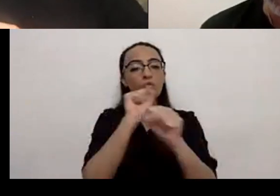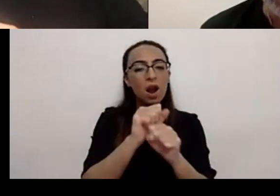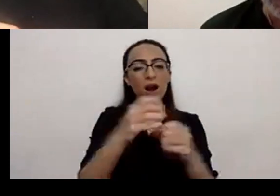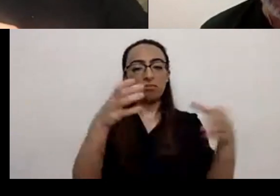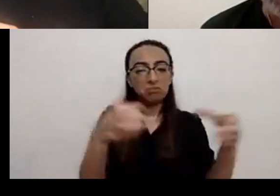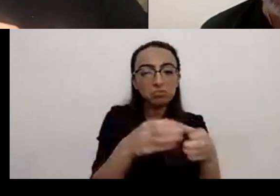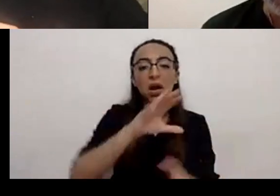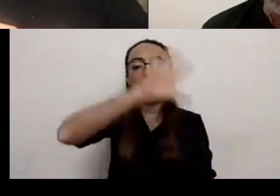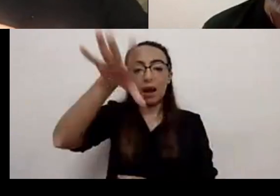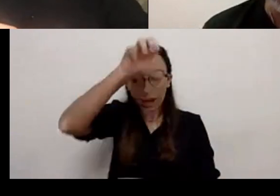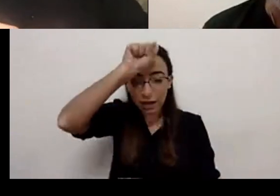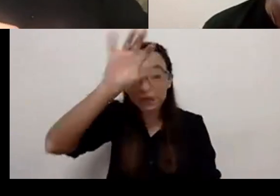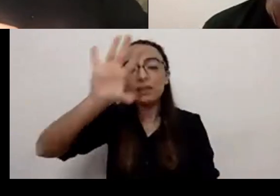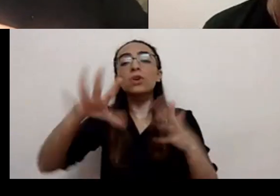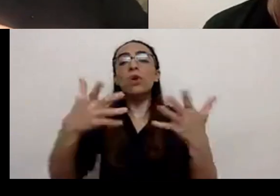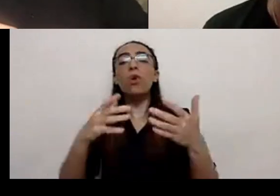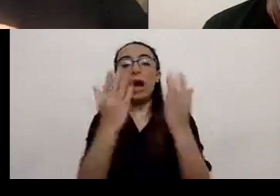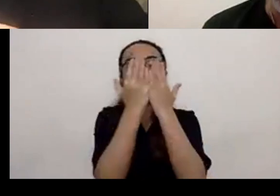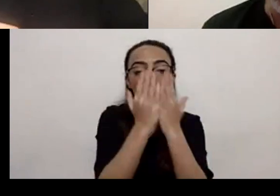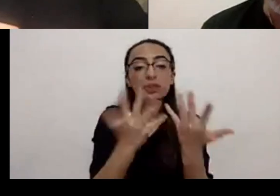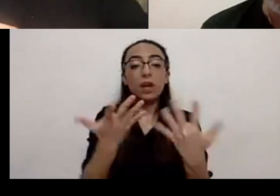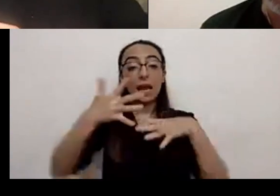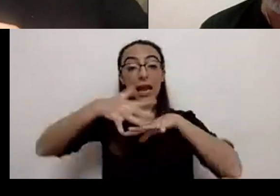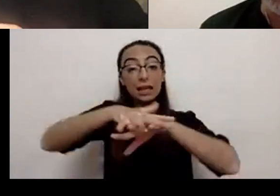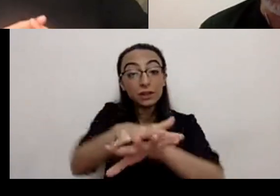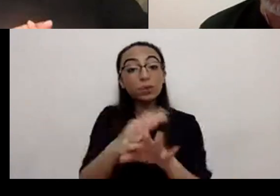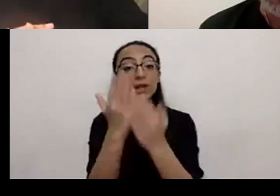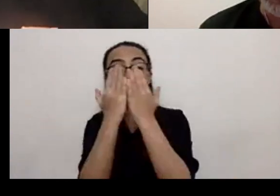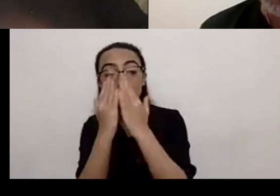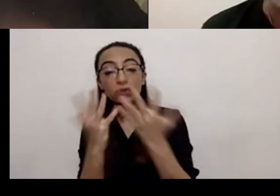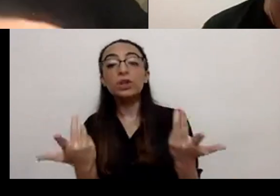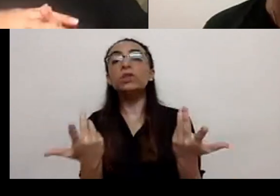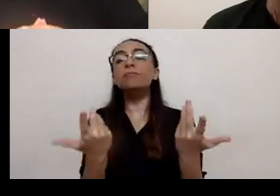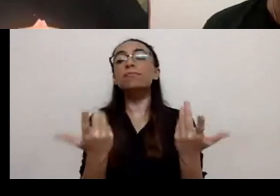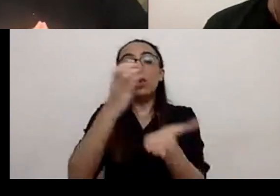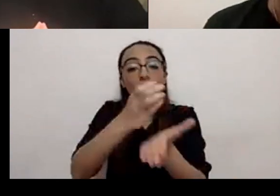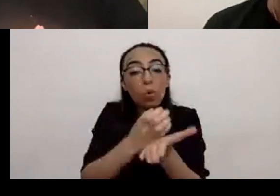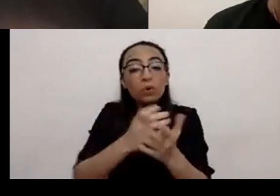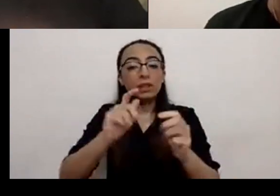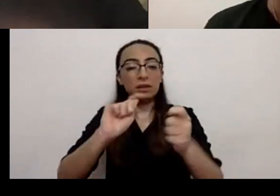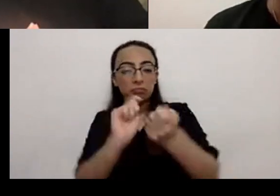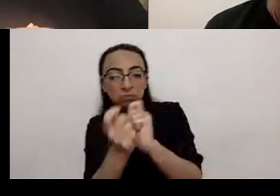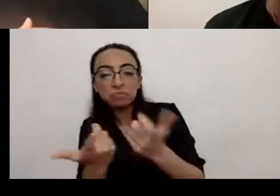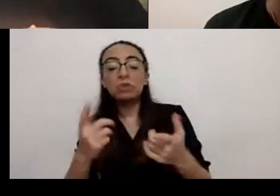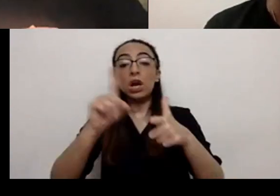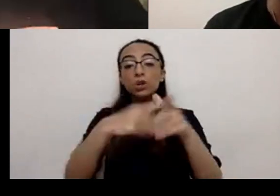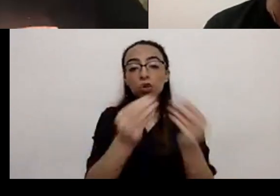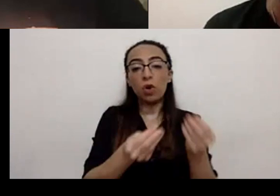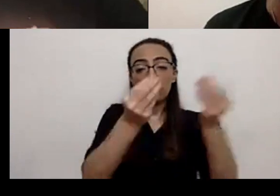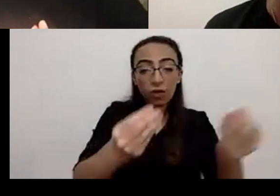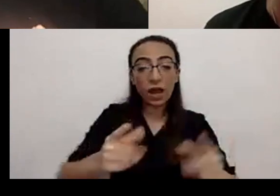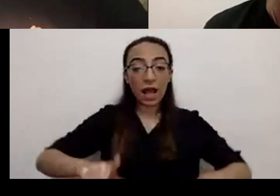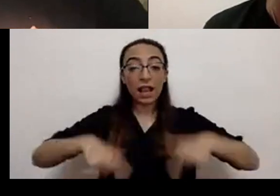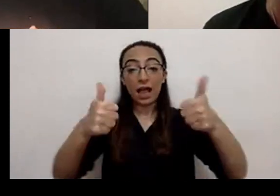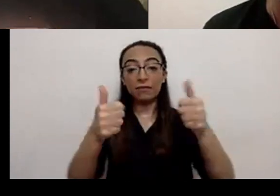early intervention, people are working in inclusive curriculum, people are working in education, employment,